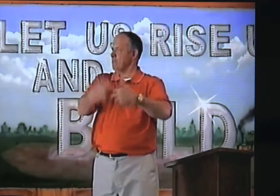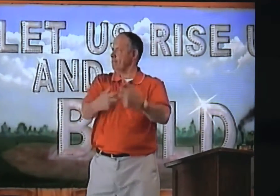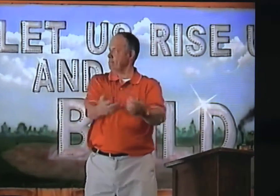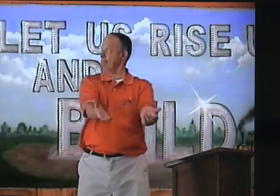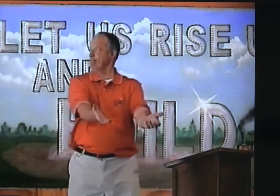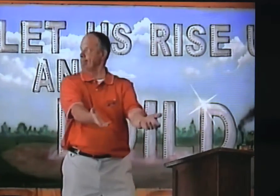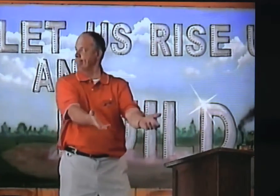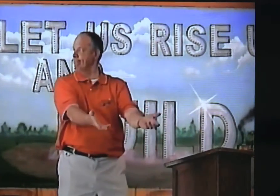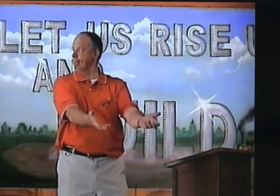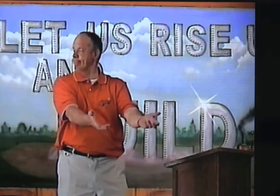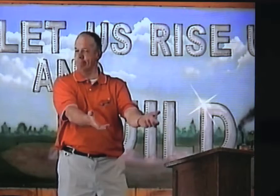I got a problem.